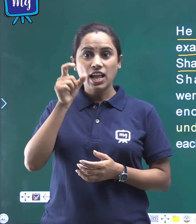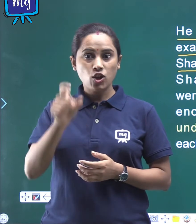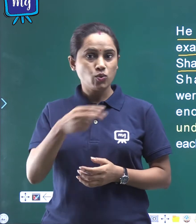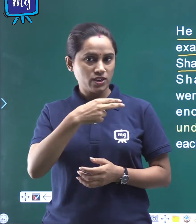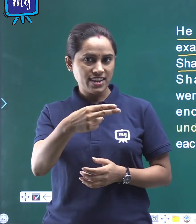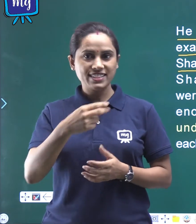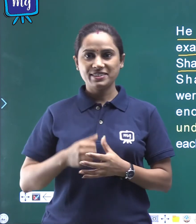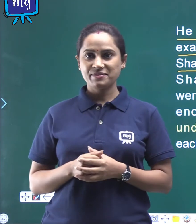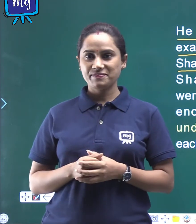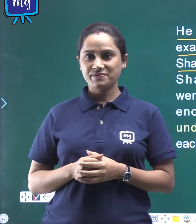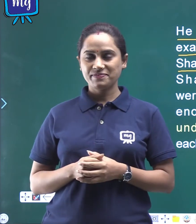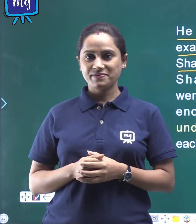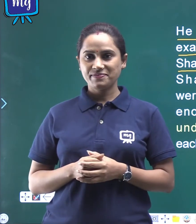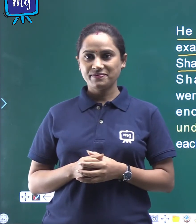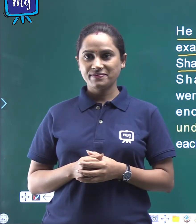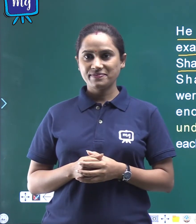Dushyant